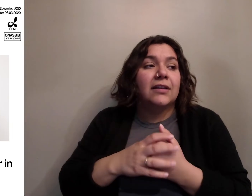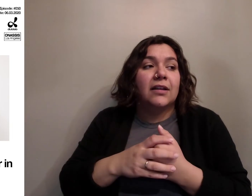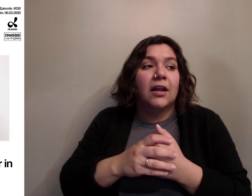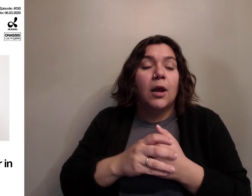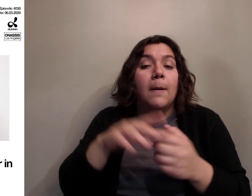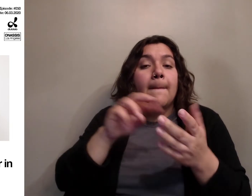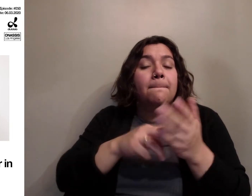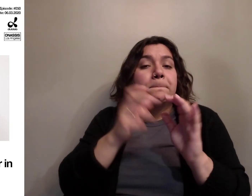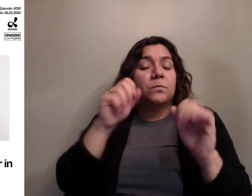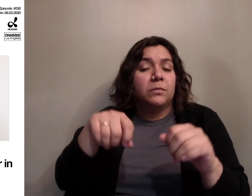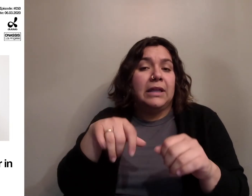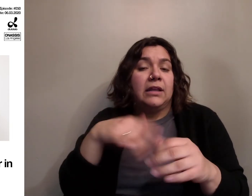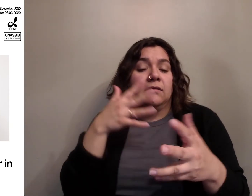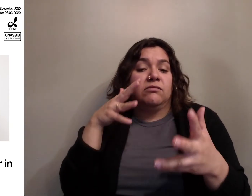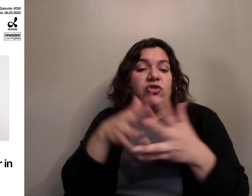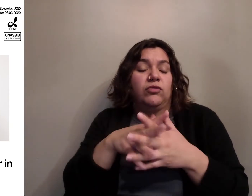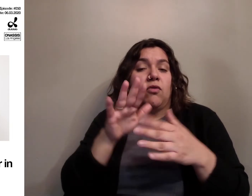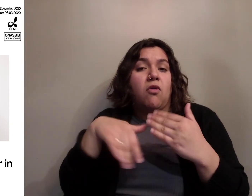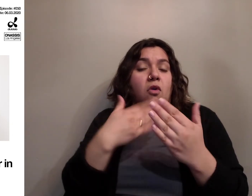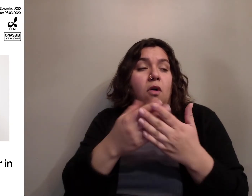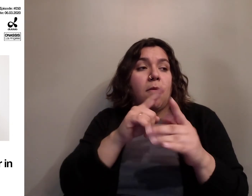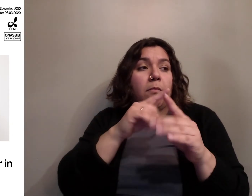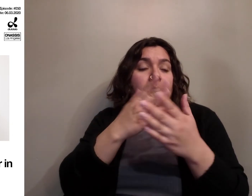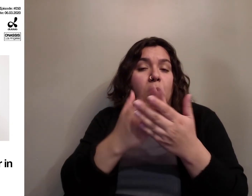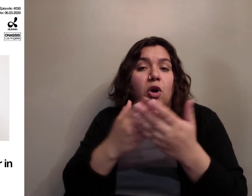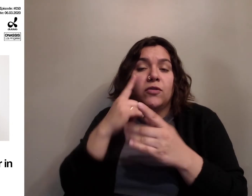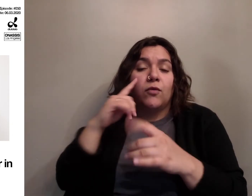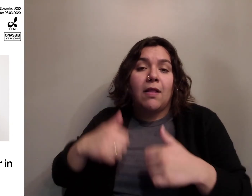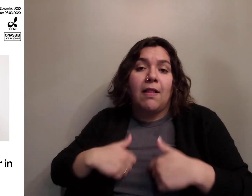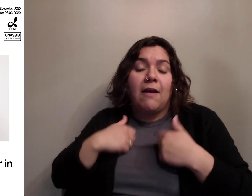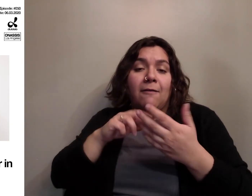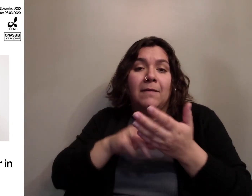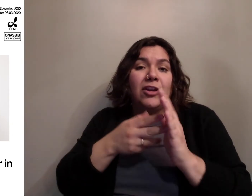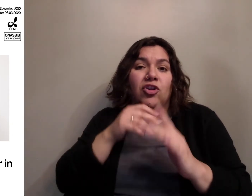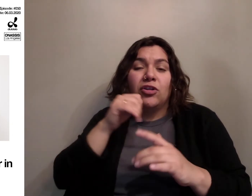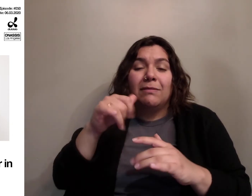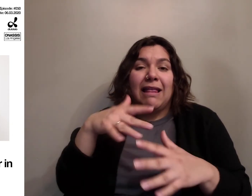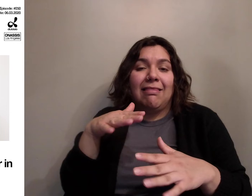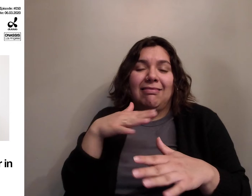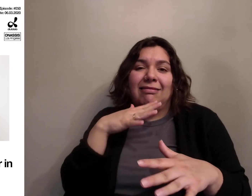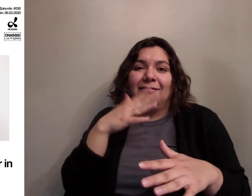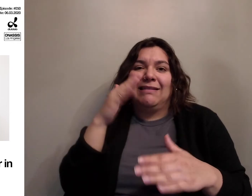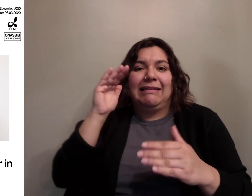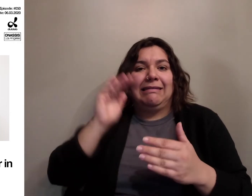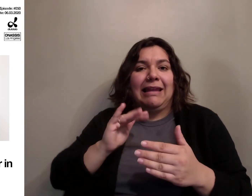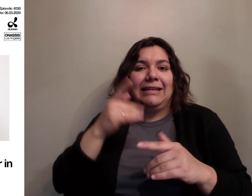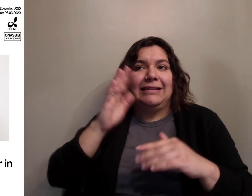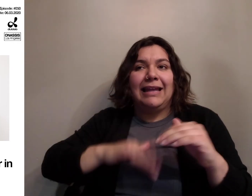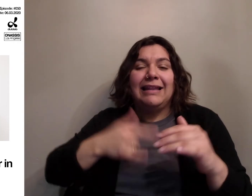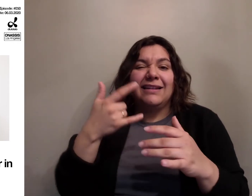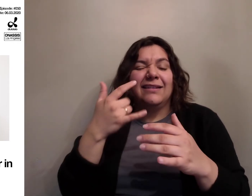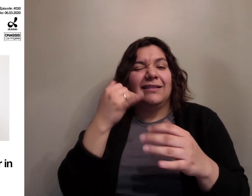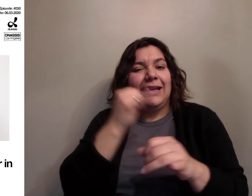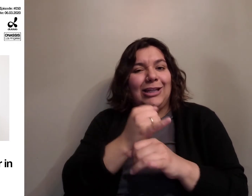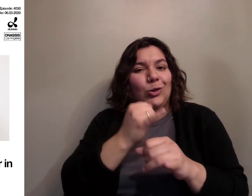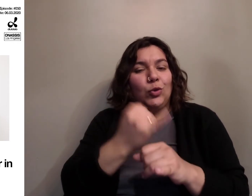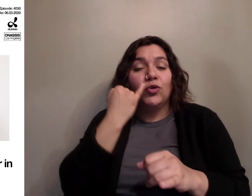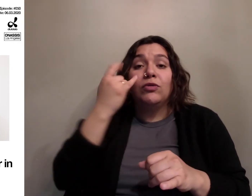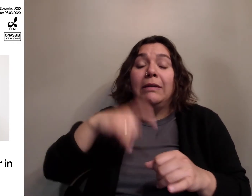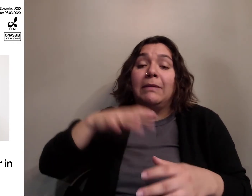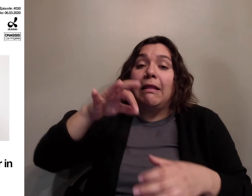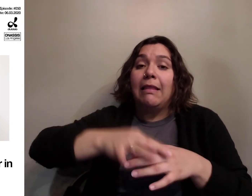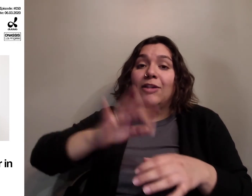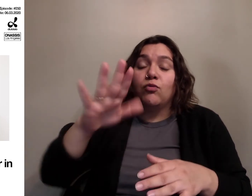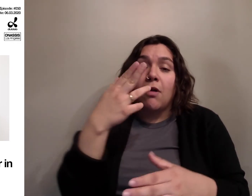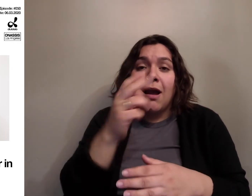you know, public services. That art should be integrated in all aspects of our life. That it shouldn't be left to elite